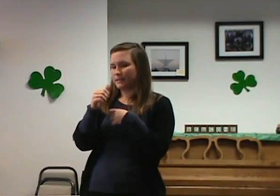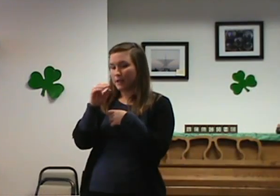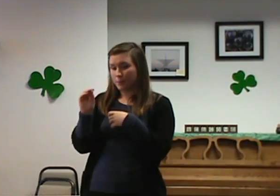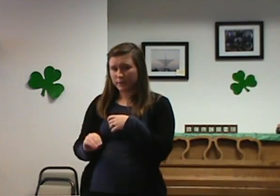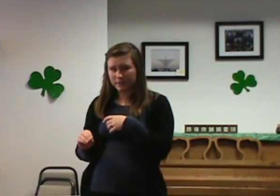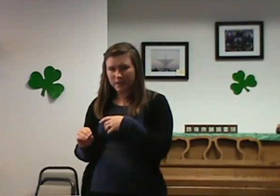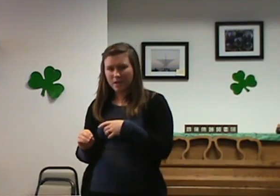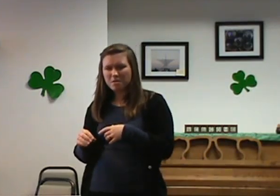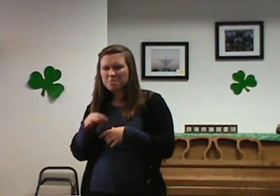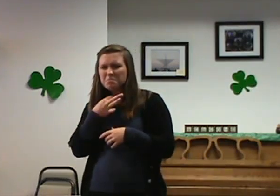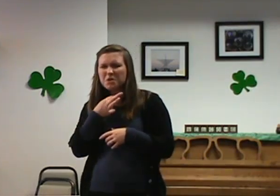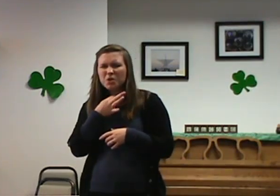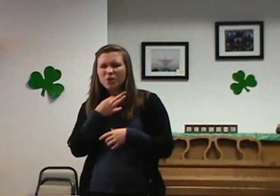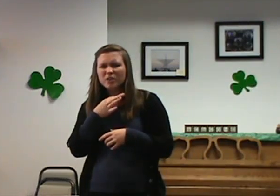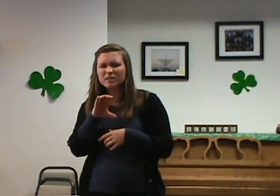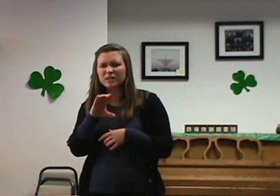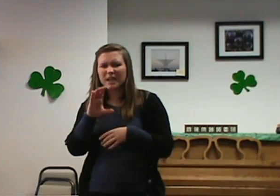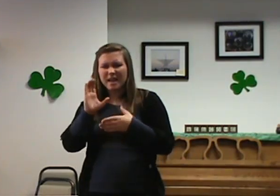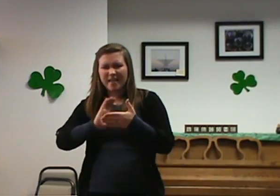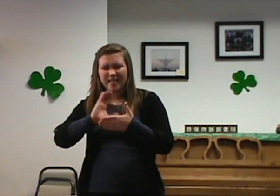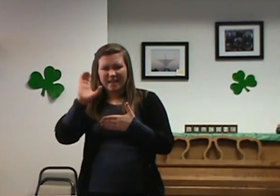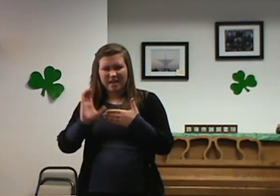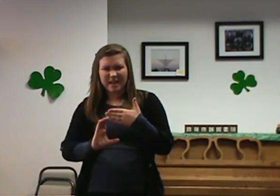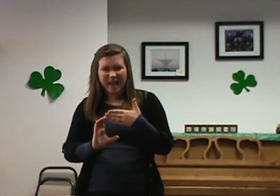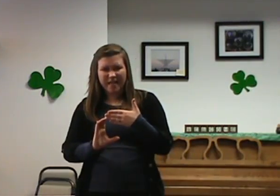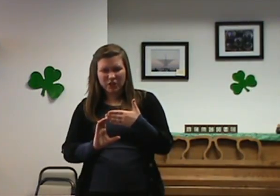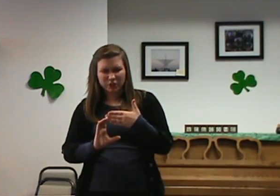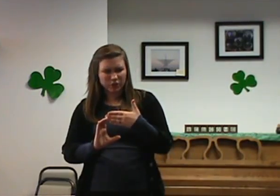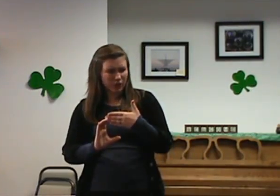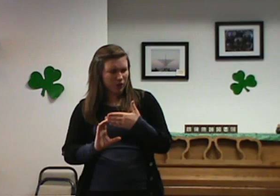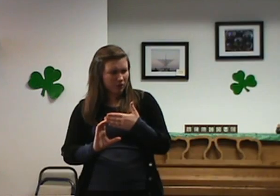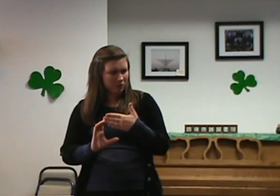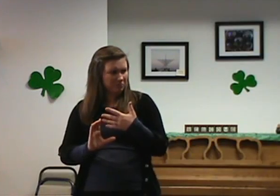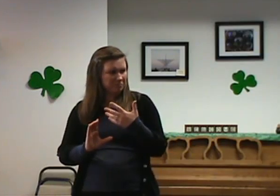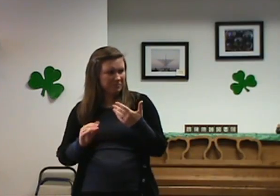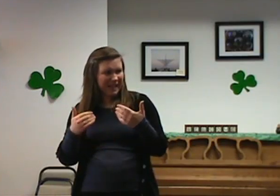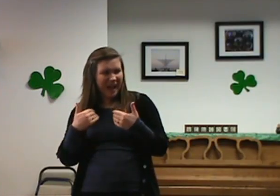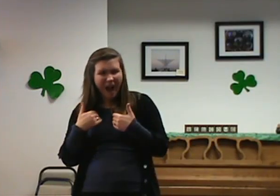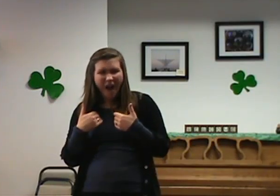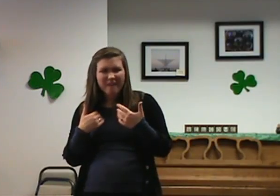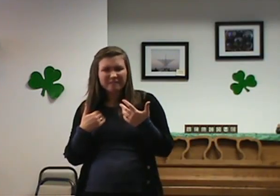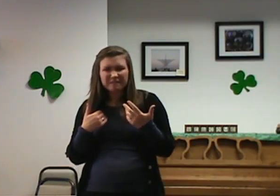All right, so I'm gonna be out and about today, and I was gonna drop them off, Oh. if you've got some fun.